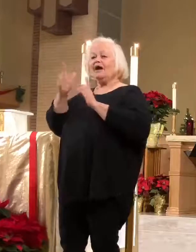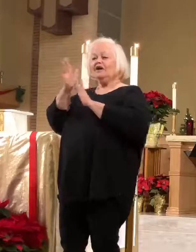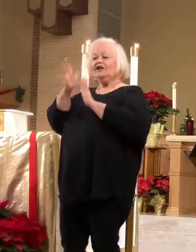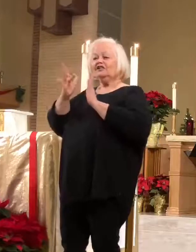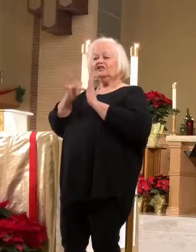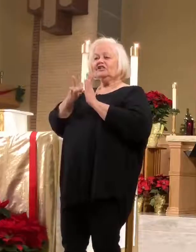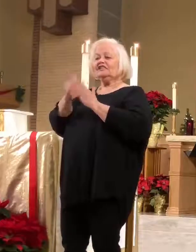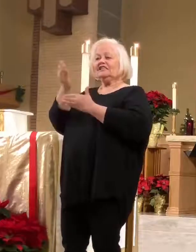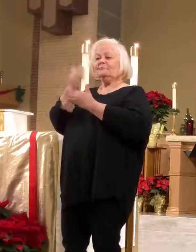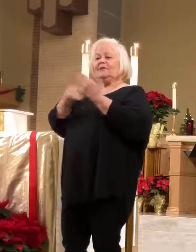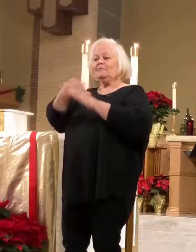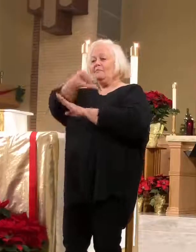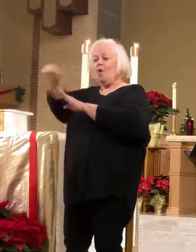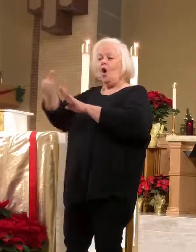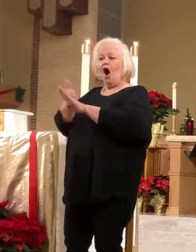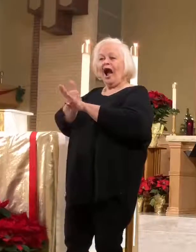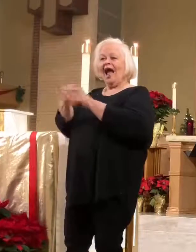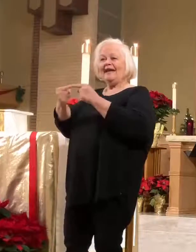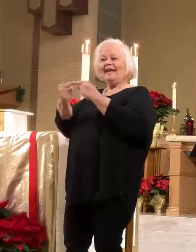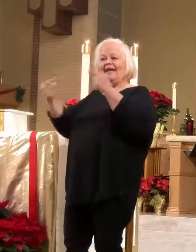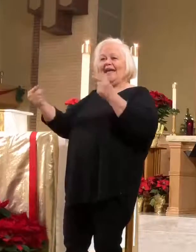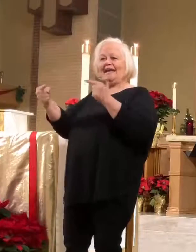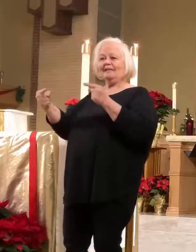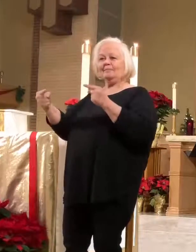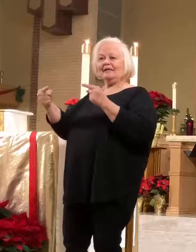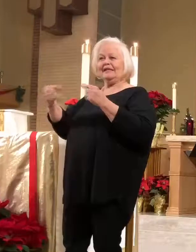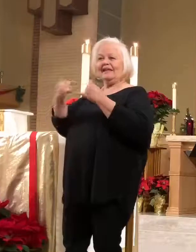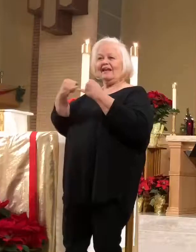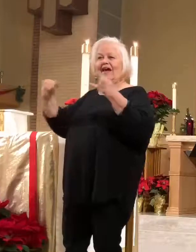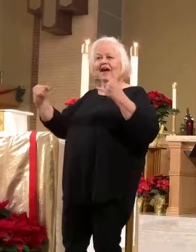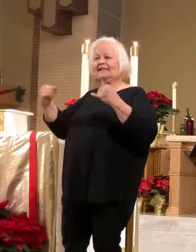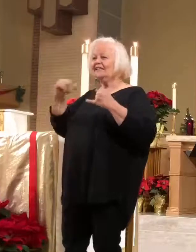lines. It wasn't like he rolled in with tanks